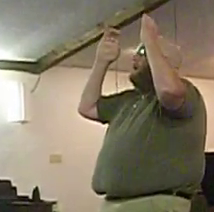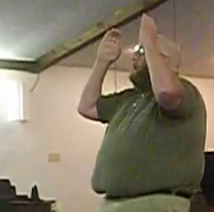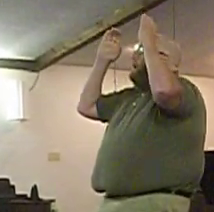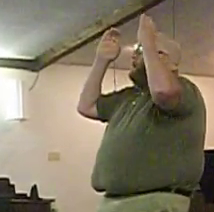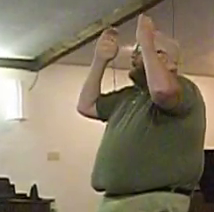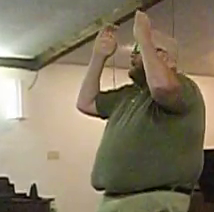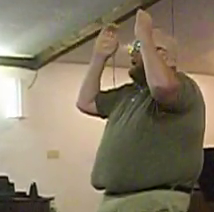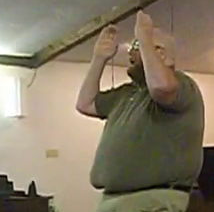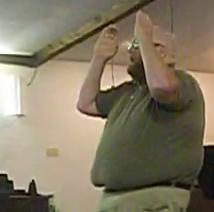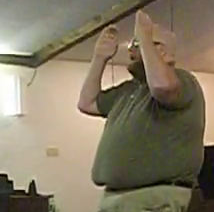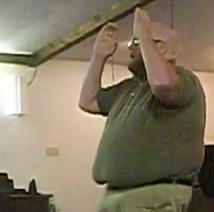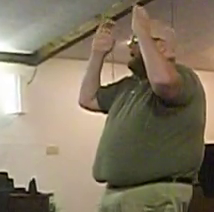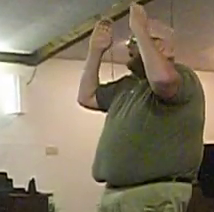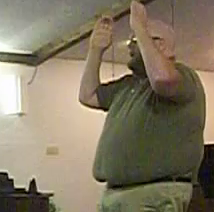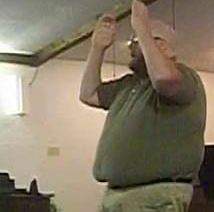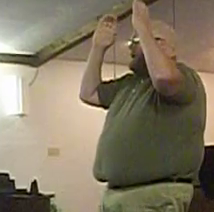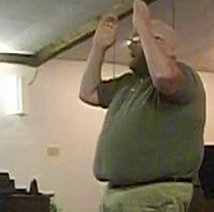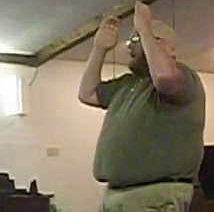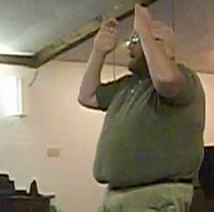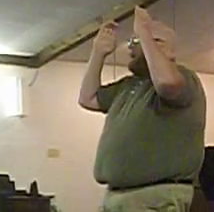gate,